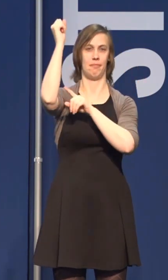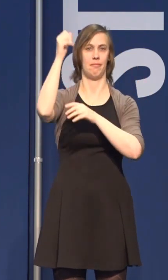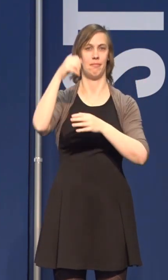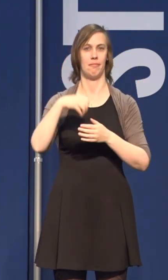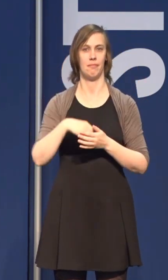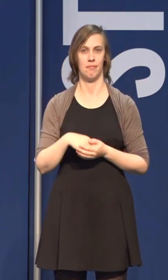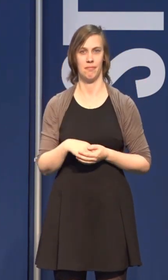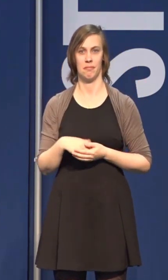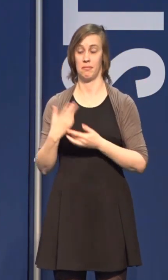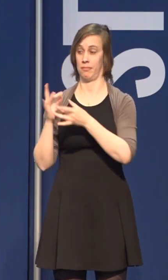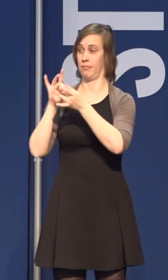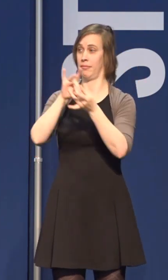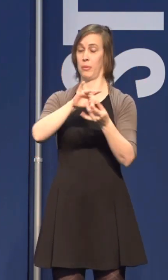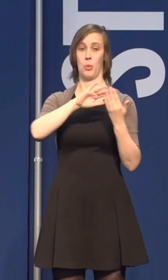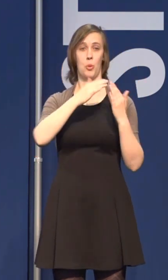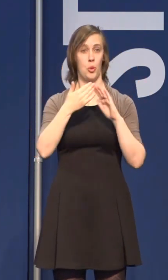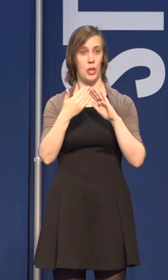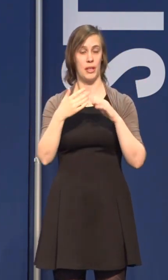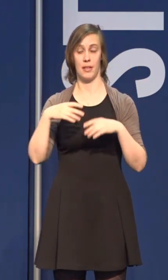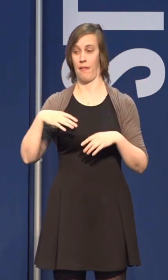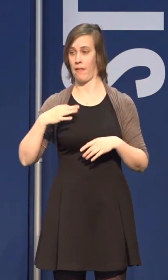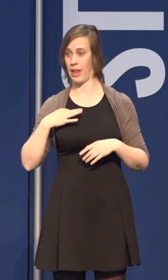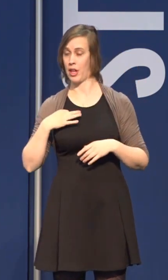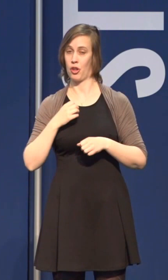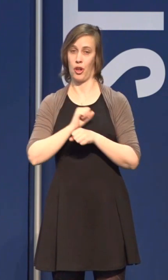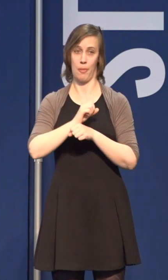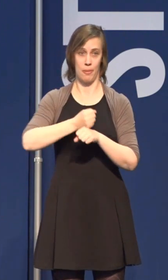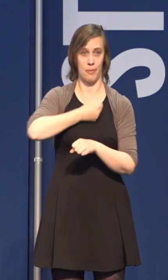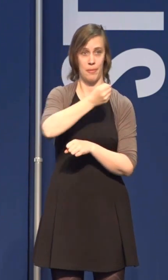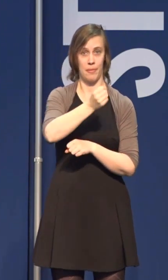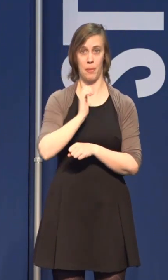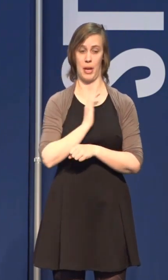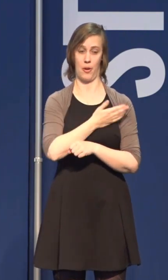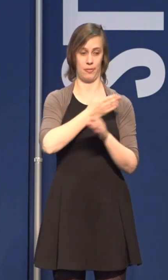with community through volunteering opportunities and job placements in our fields.